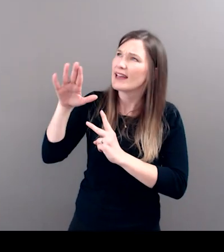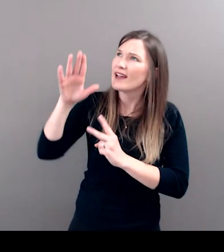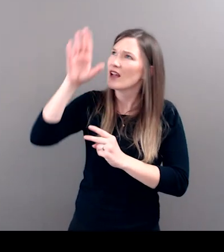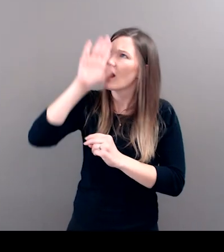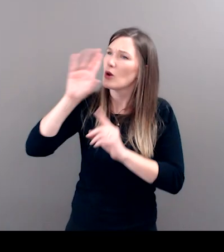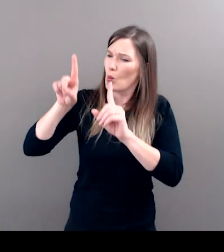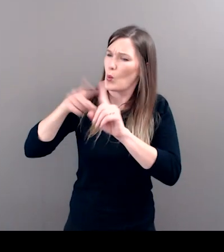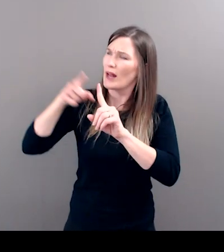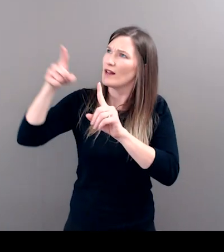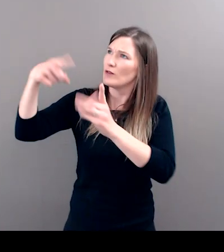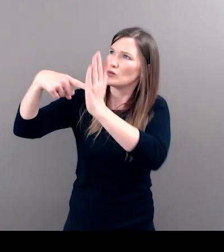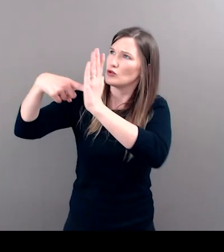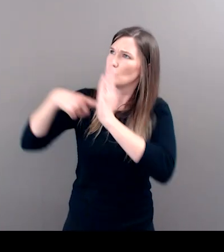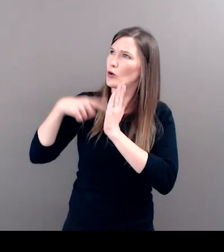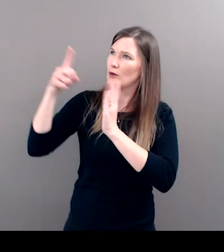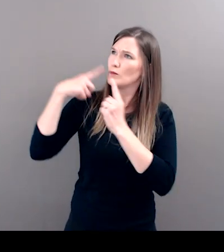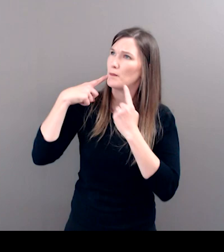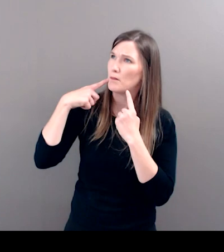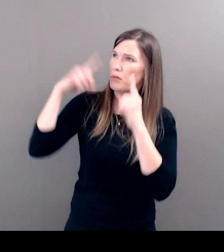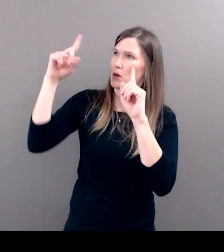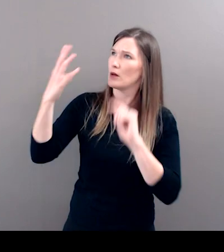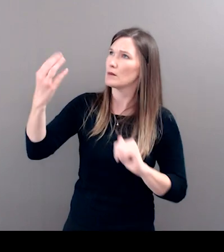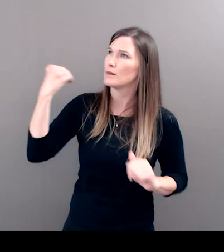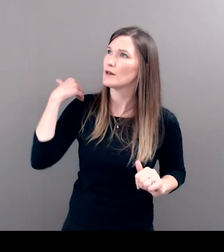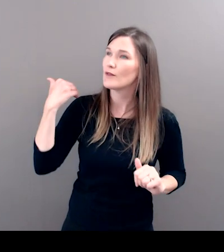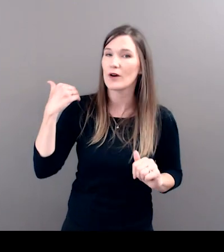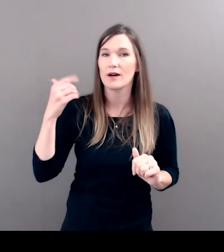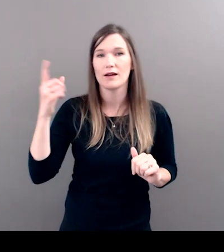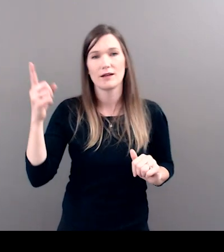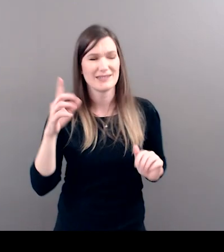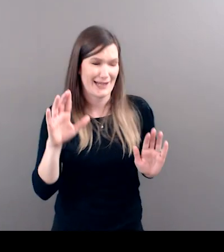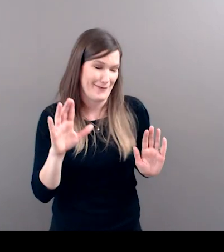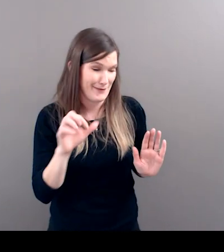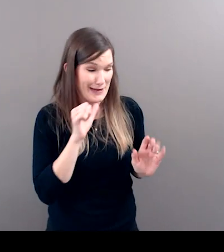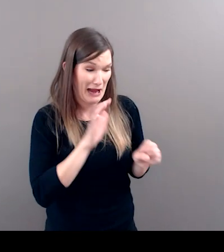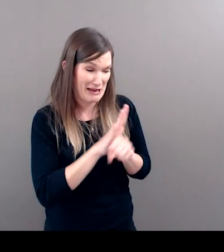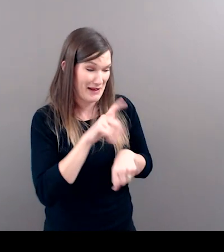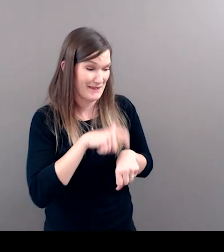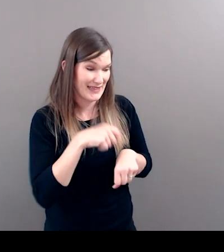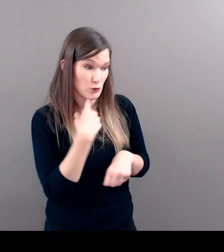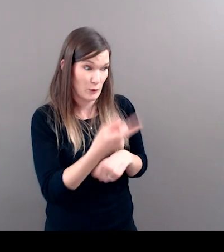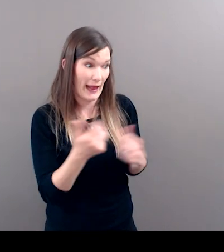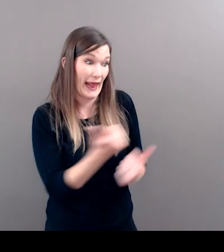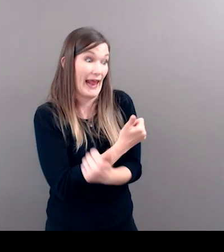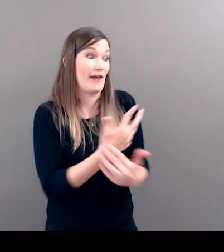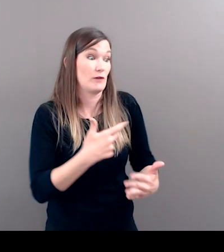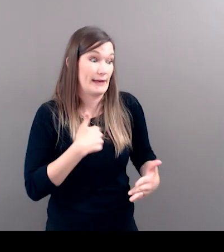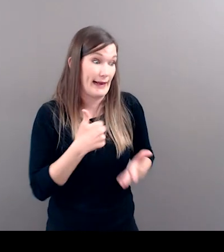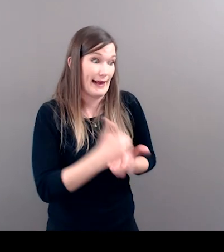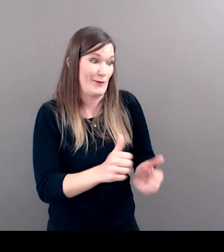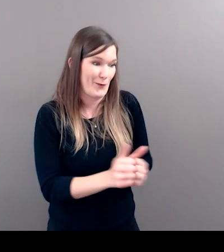And he will say, we don't have enough time for me to tell you all, just go. But I've got you through before.